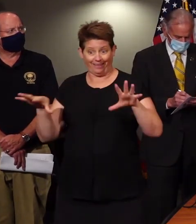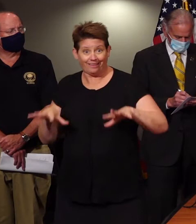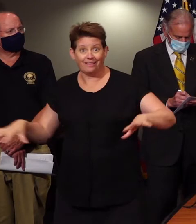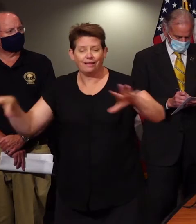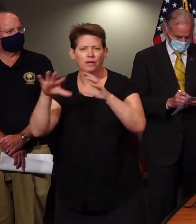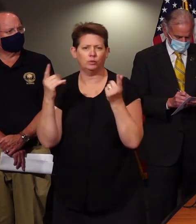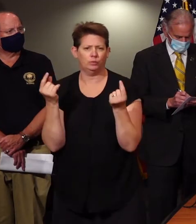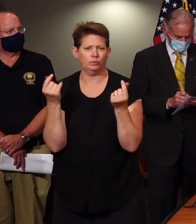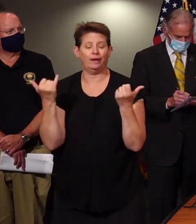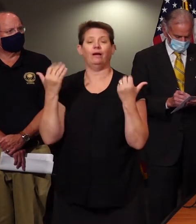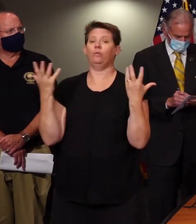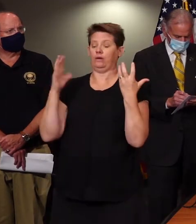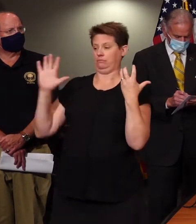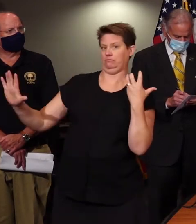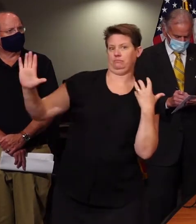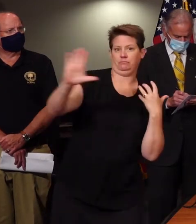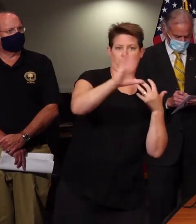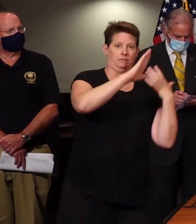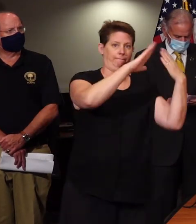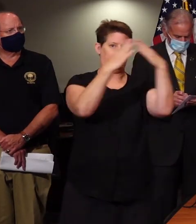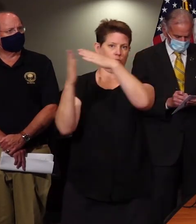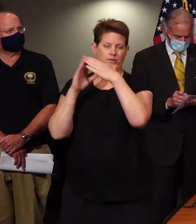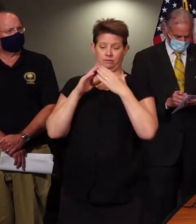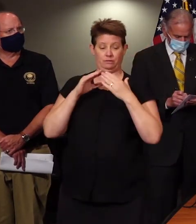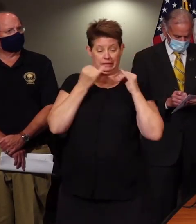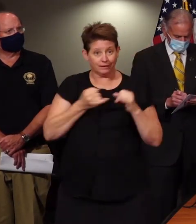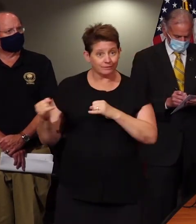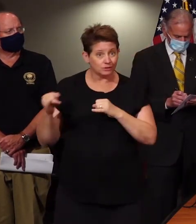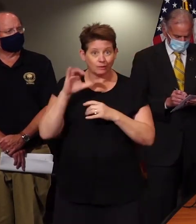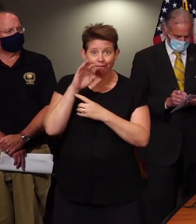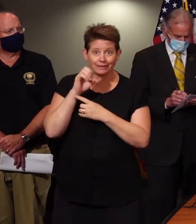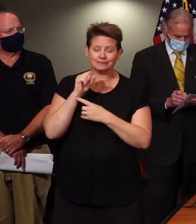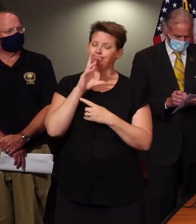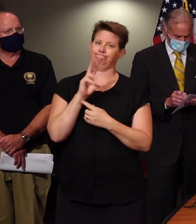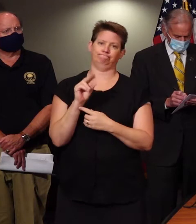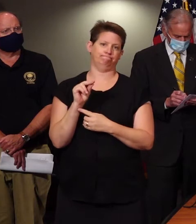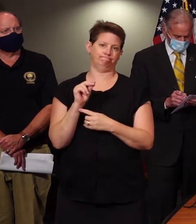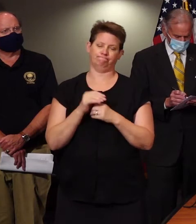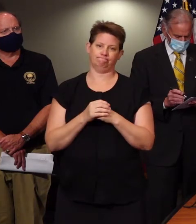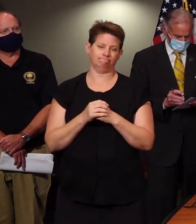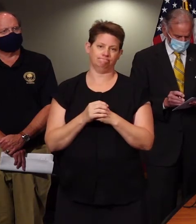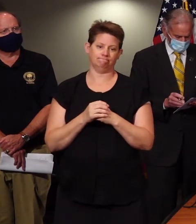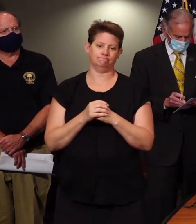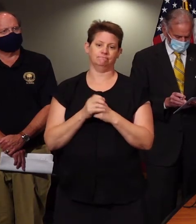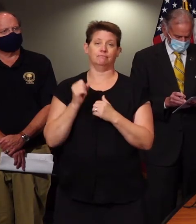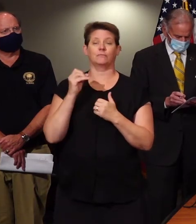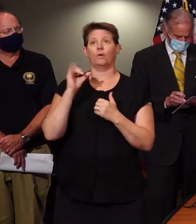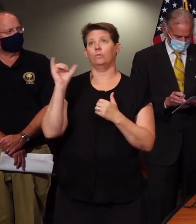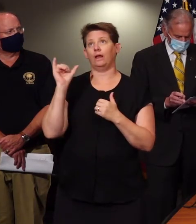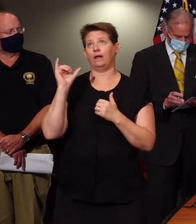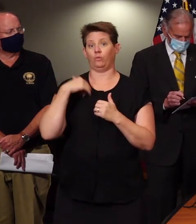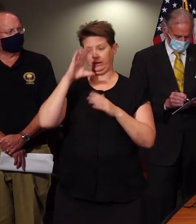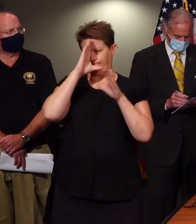population level, is at the community level. It's not at the individual level. And this means that focusing on group settings becomes